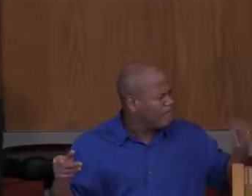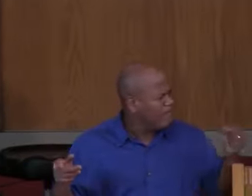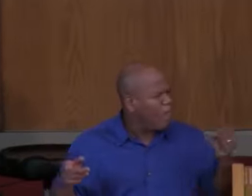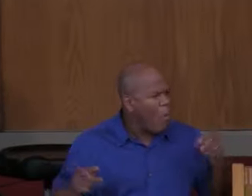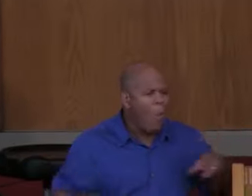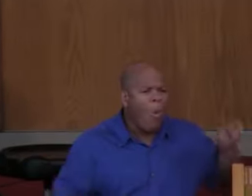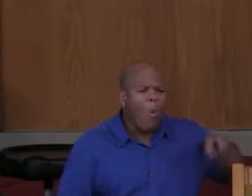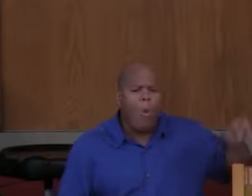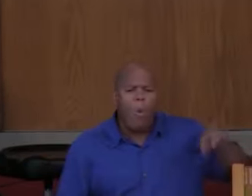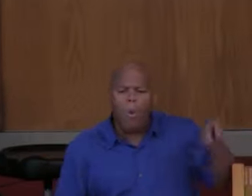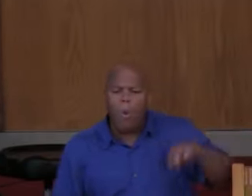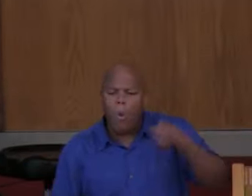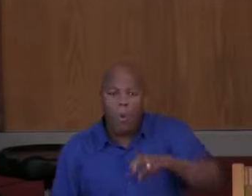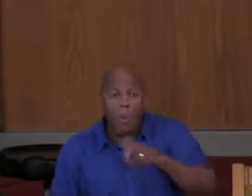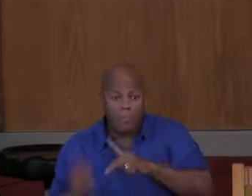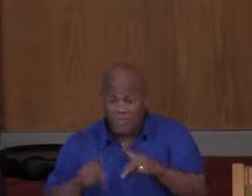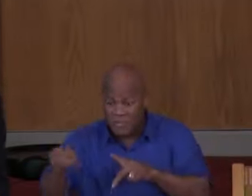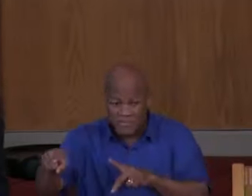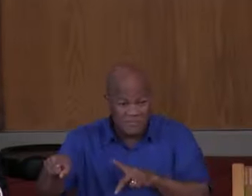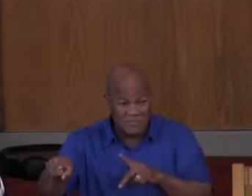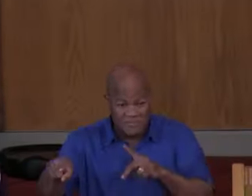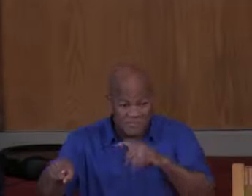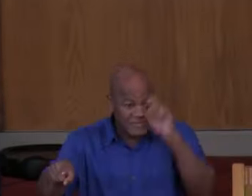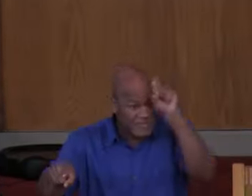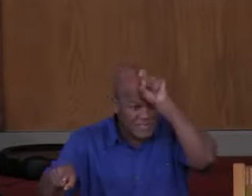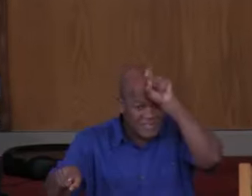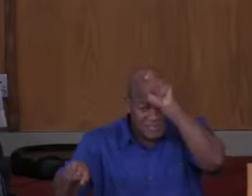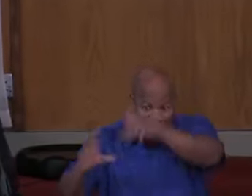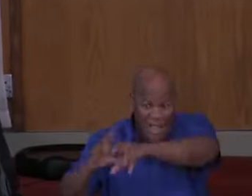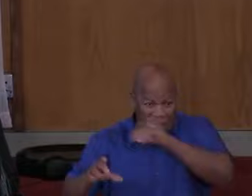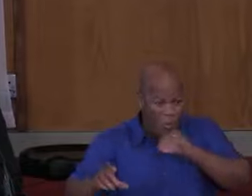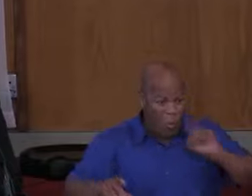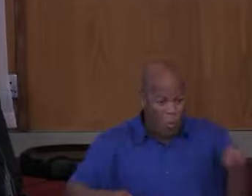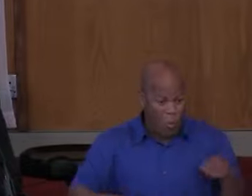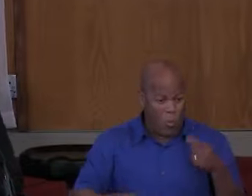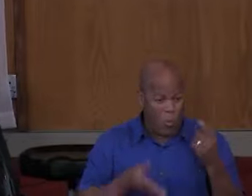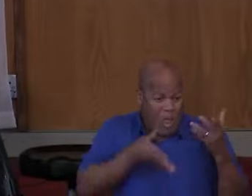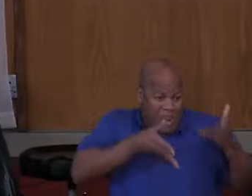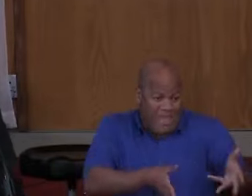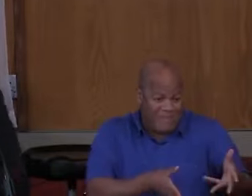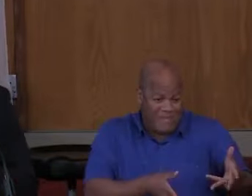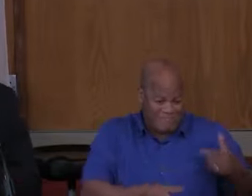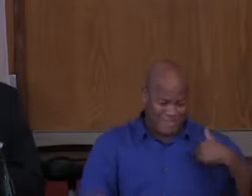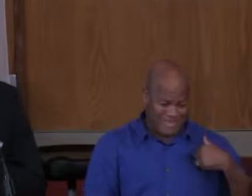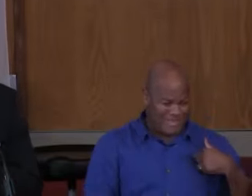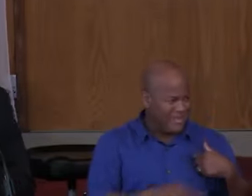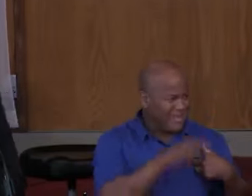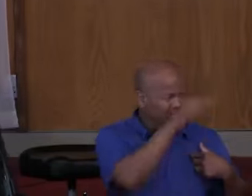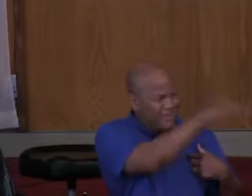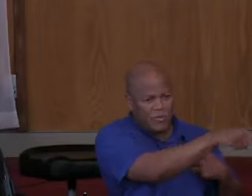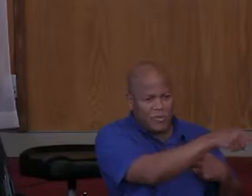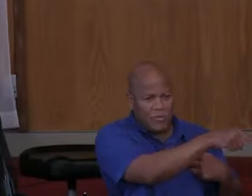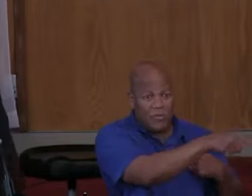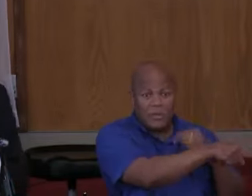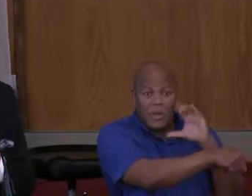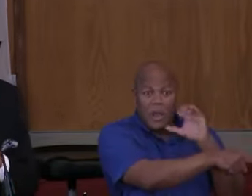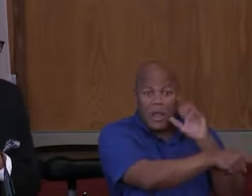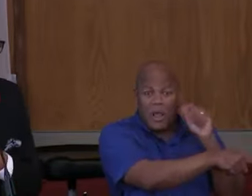Nobody who came out of Egypt is here except me and you. Caleb is